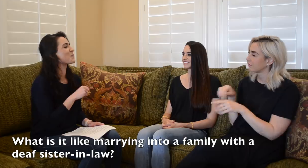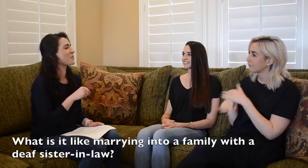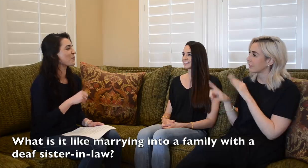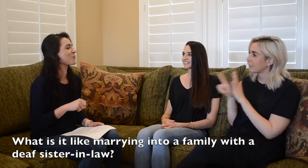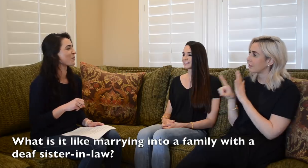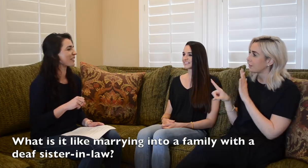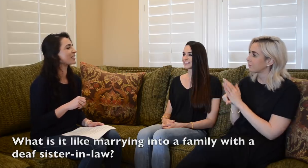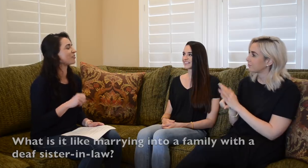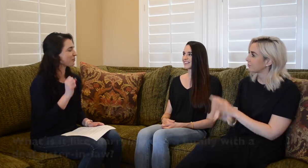sister-in-law?